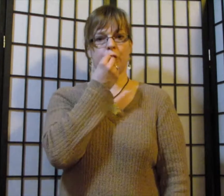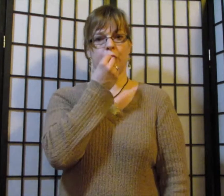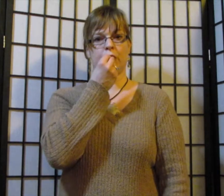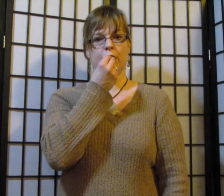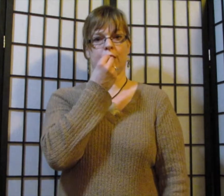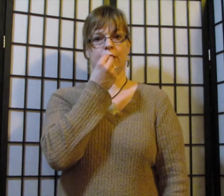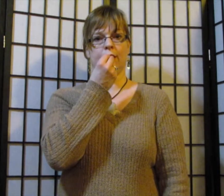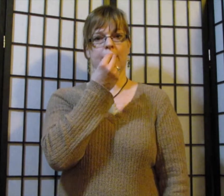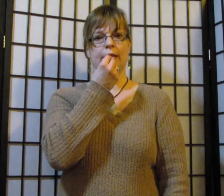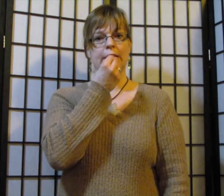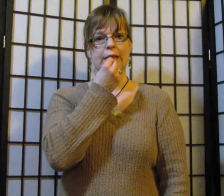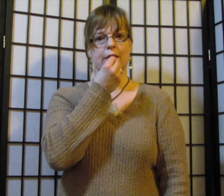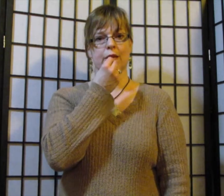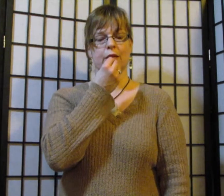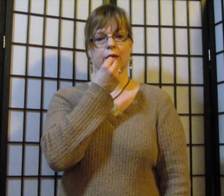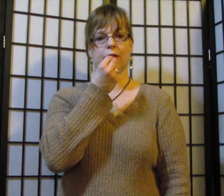Food, eat.